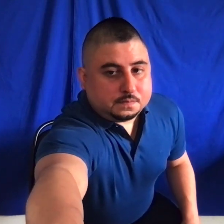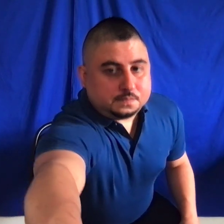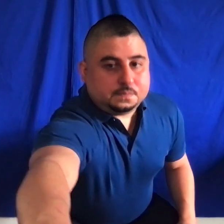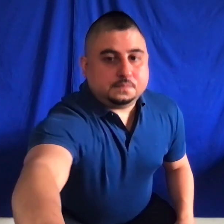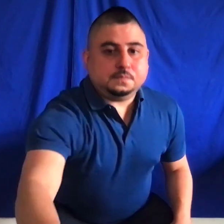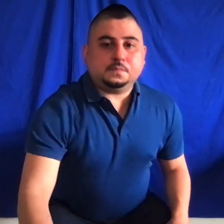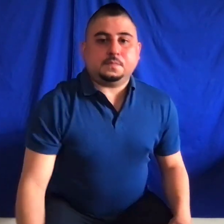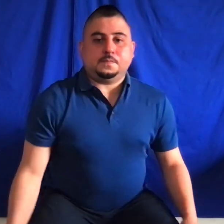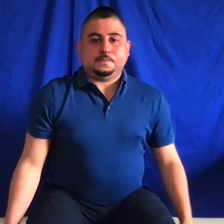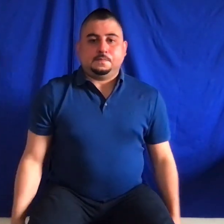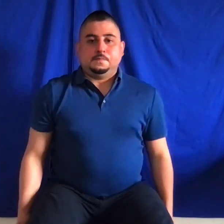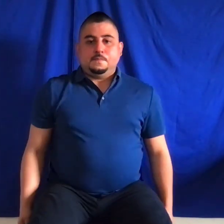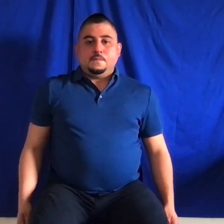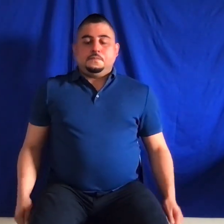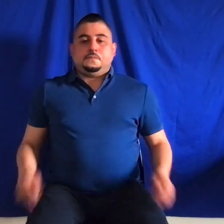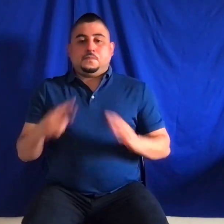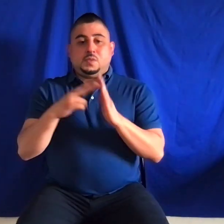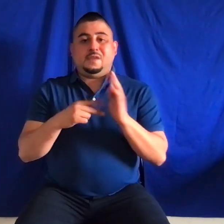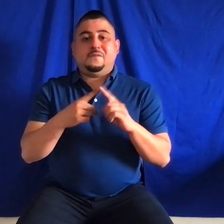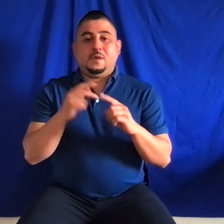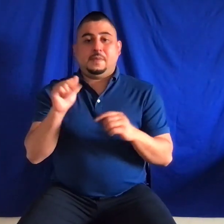A reading from the Acts of the Apostles.